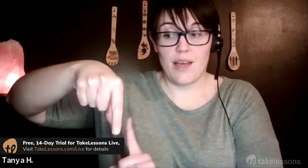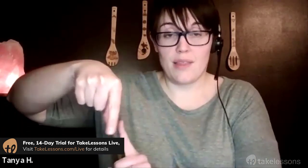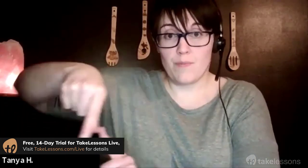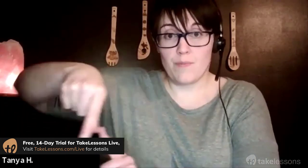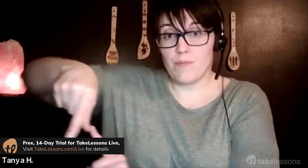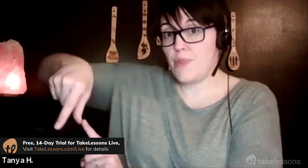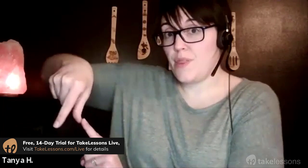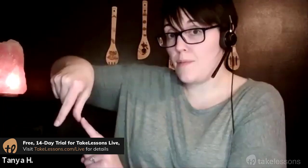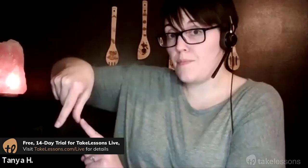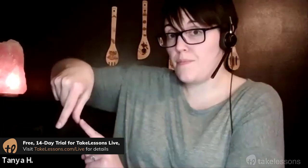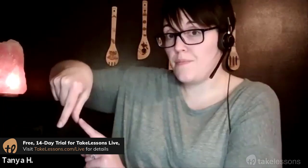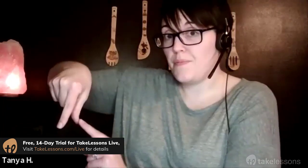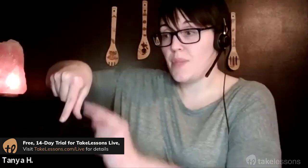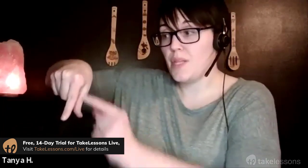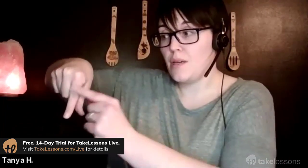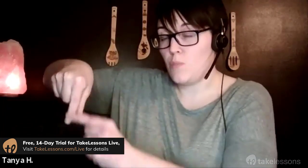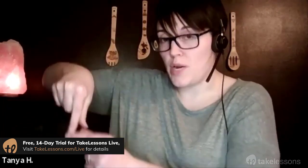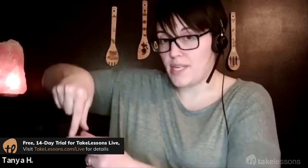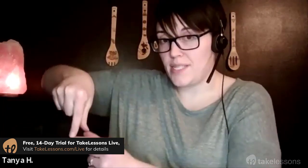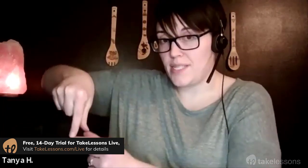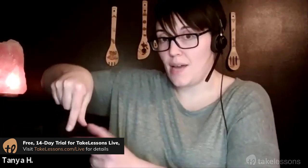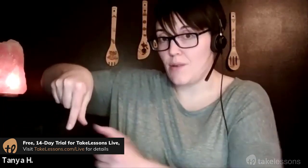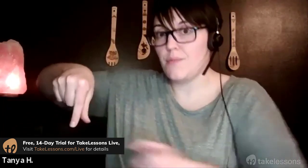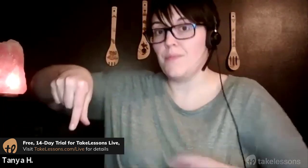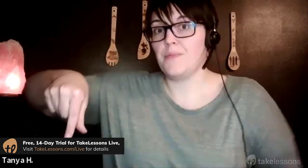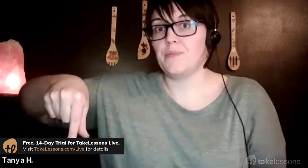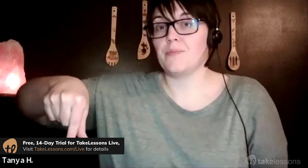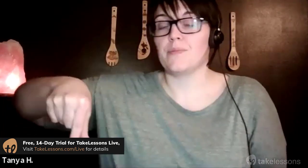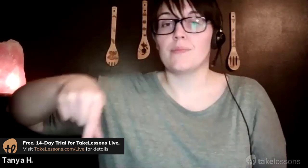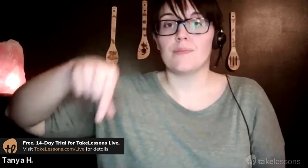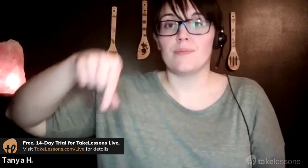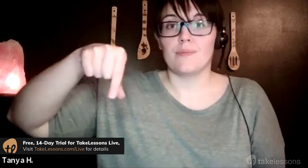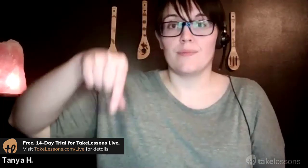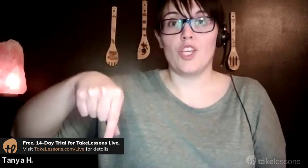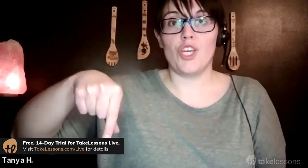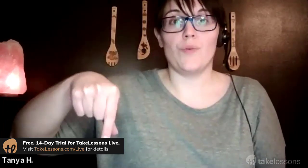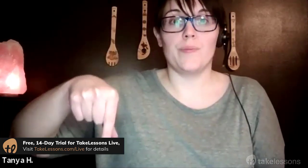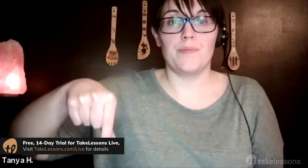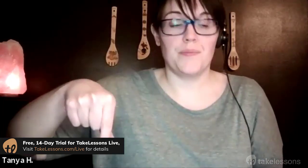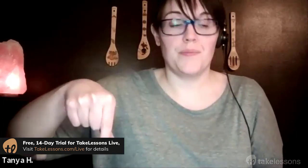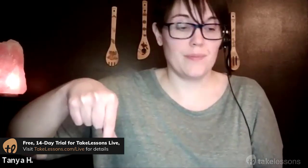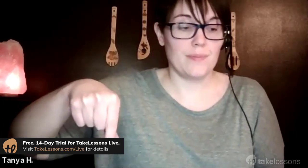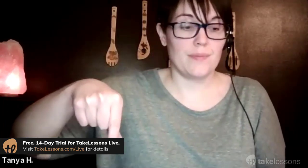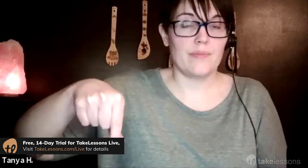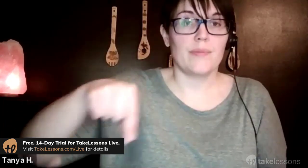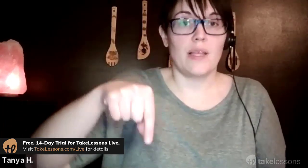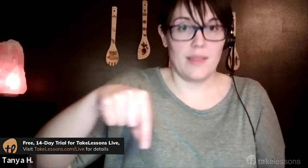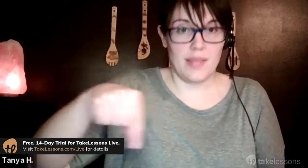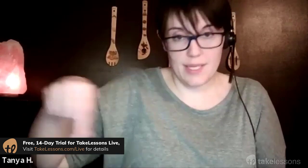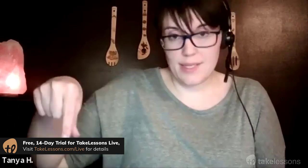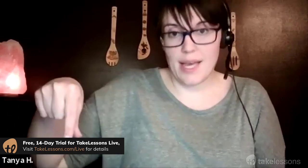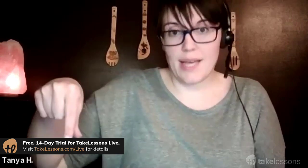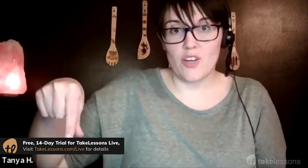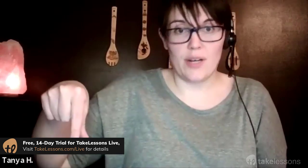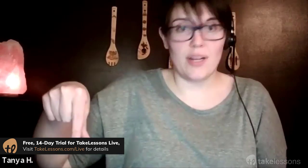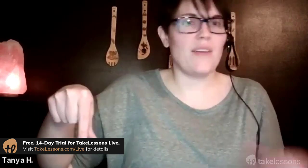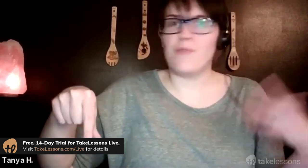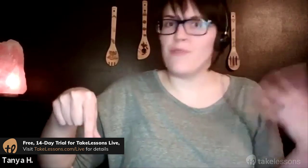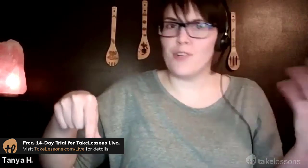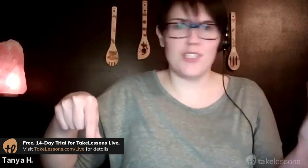the thumb pointed down. Q. This slides over. If for some